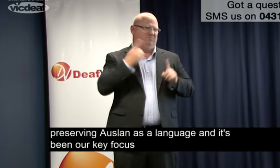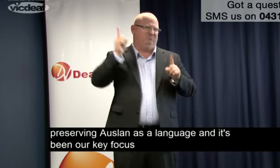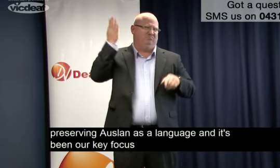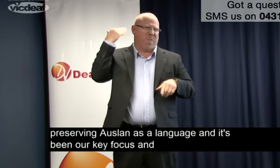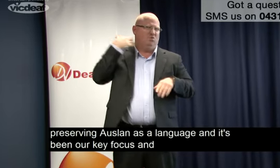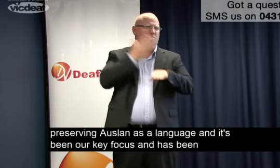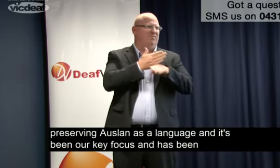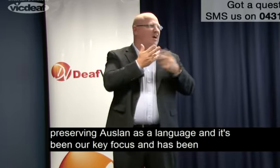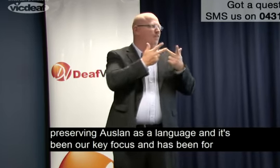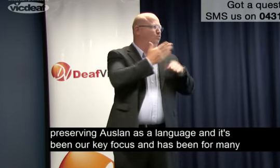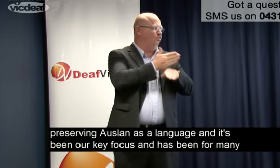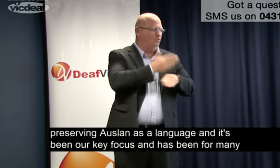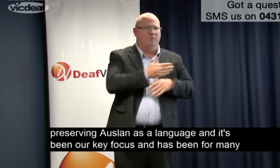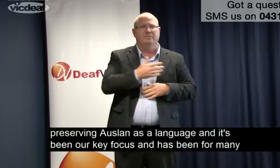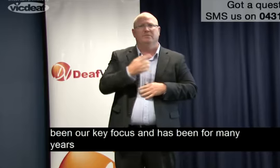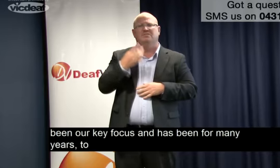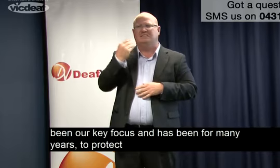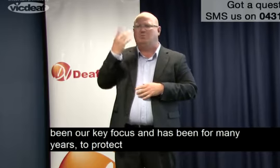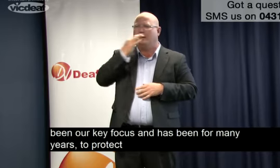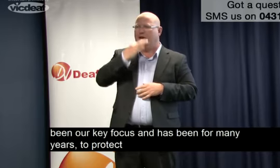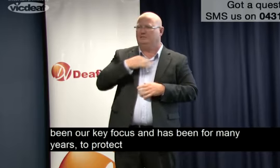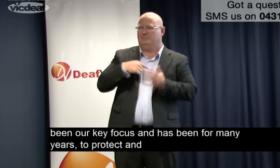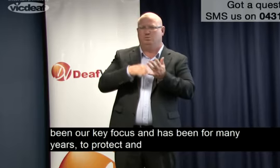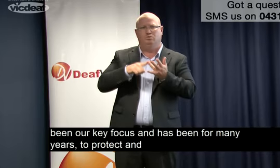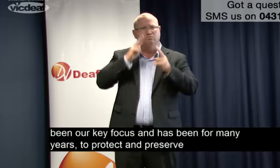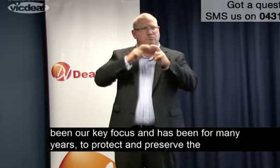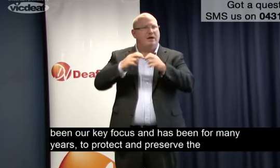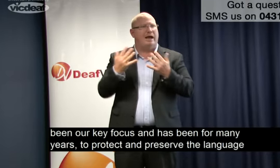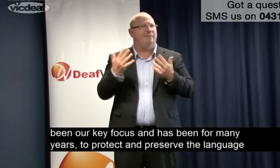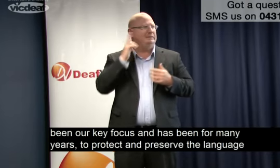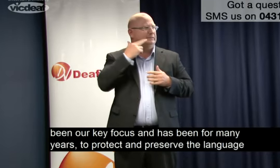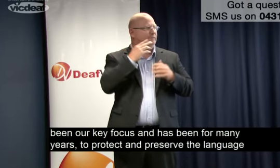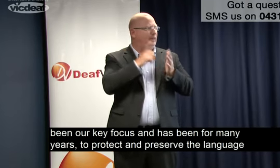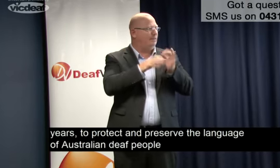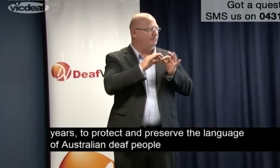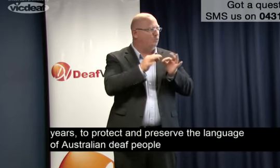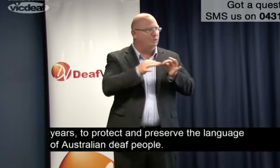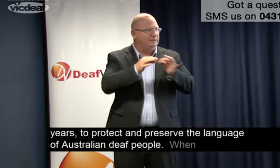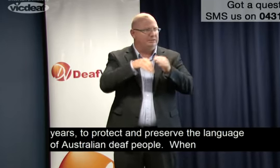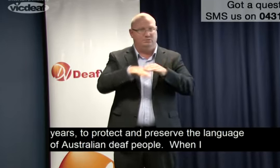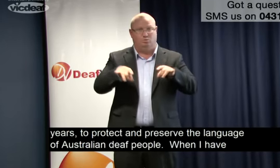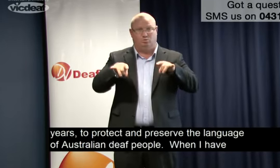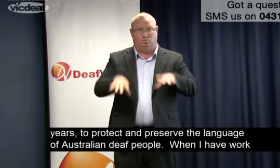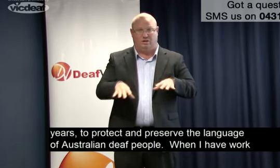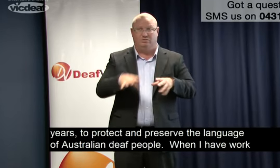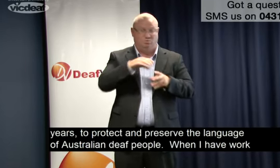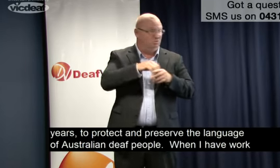the Australian deaf people. When I've worked in previous roles, I've had people ask me questions about how many deaf clubs or associations